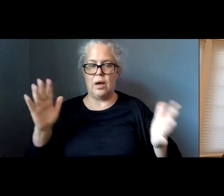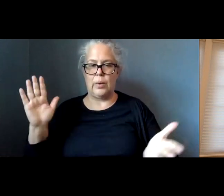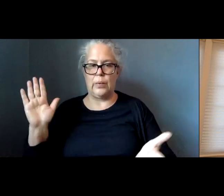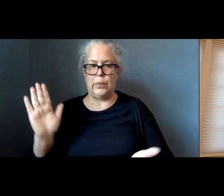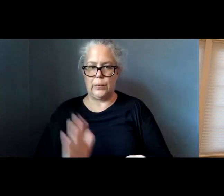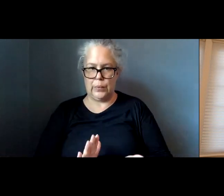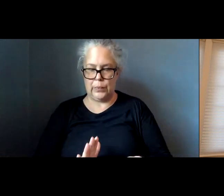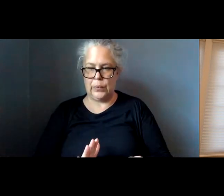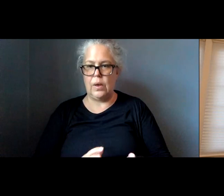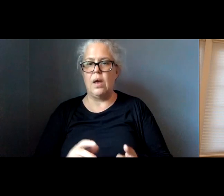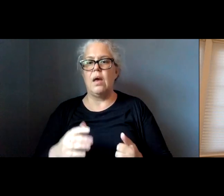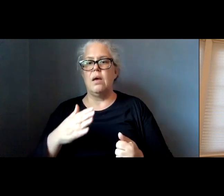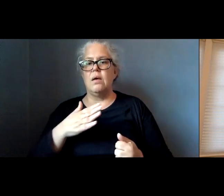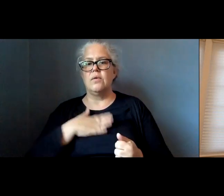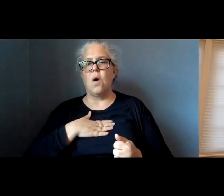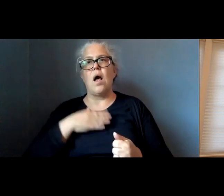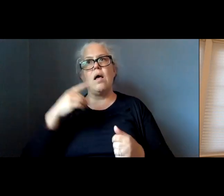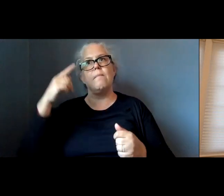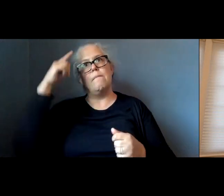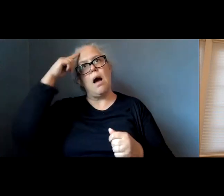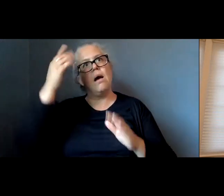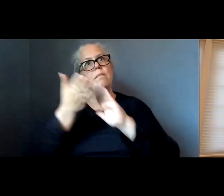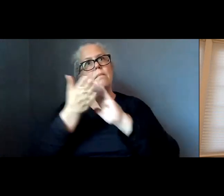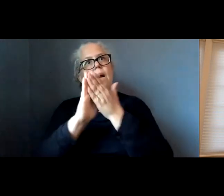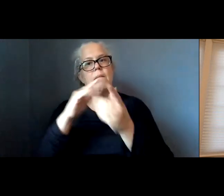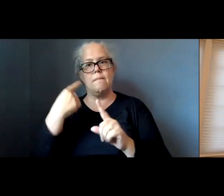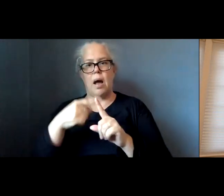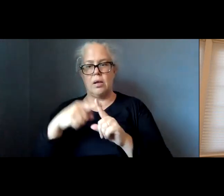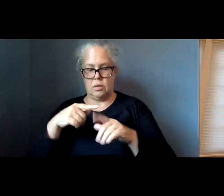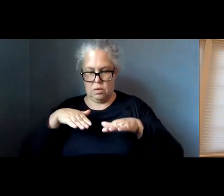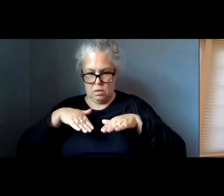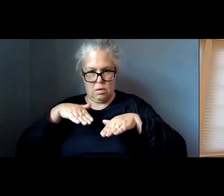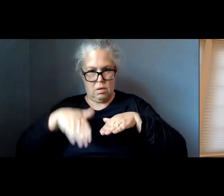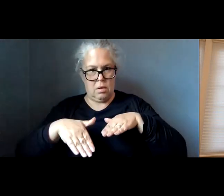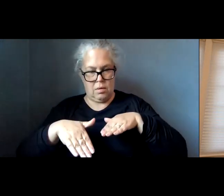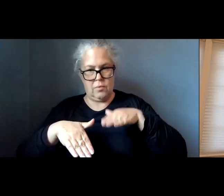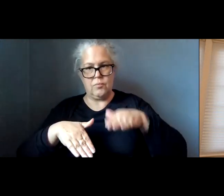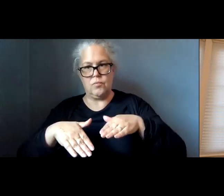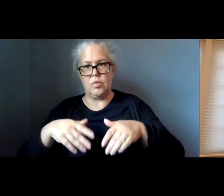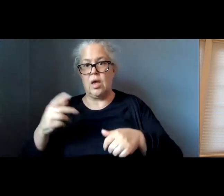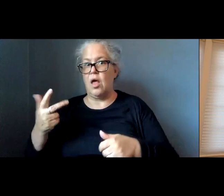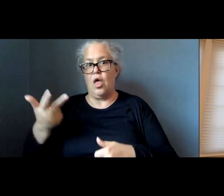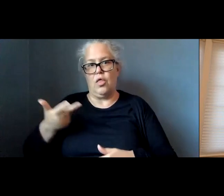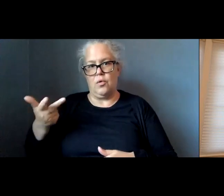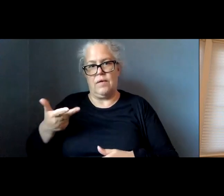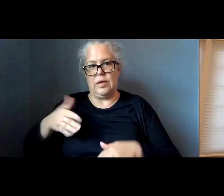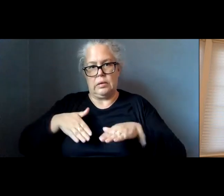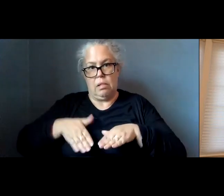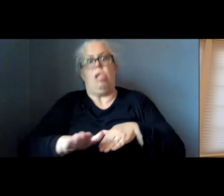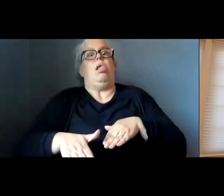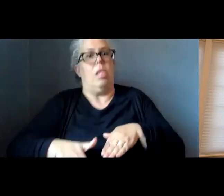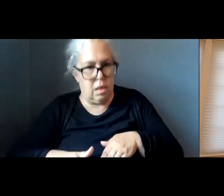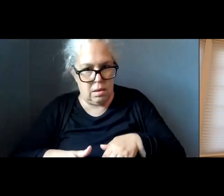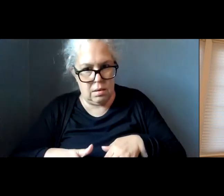my languishing hope to a brighter place. Throughout the descent, each of us slipped many times. It was impossible not to with